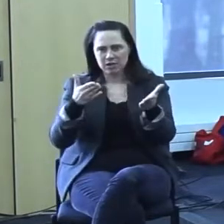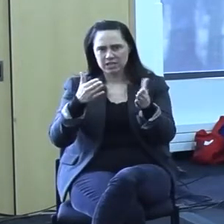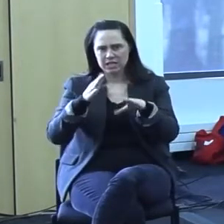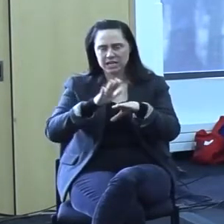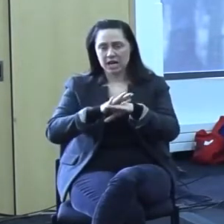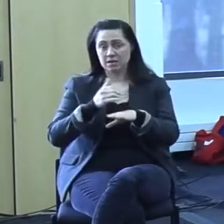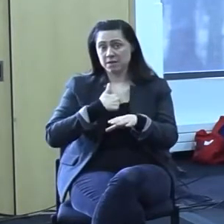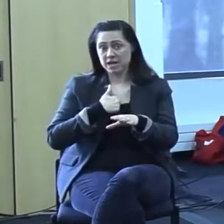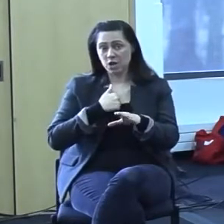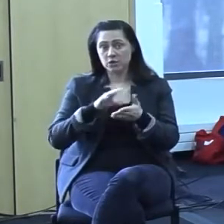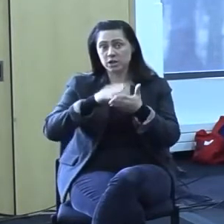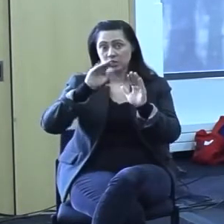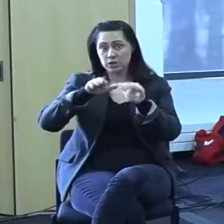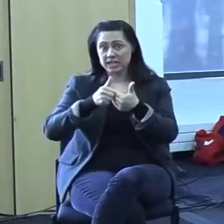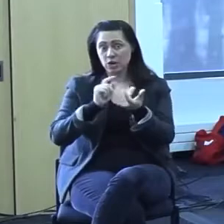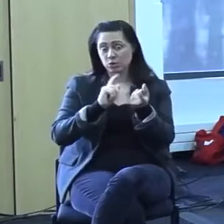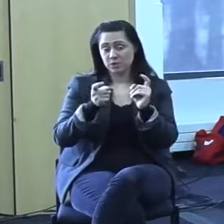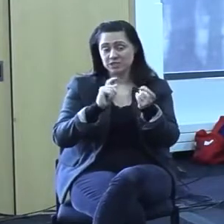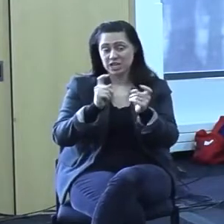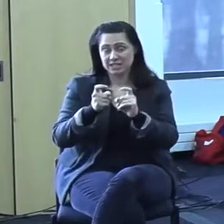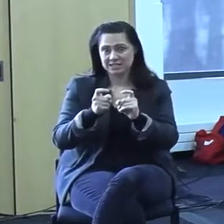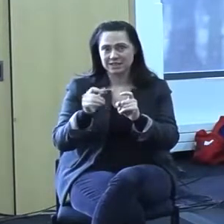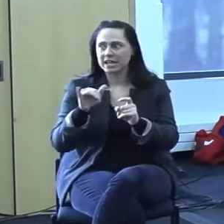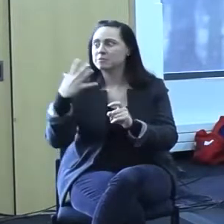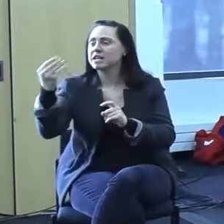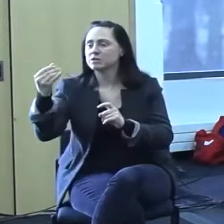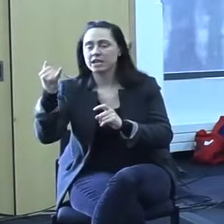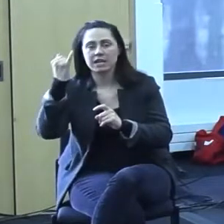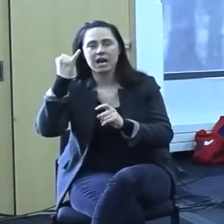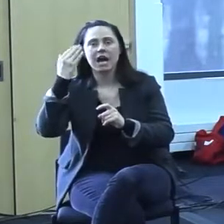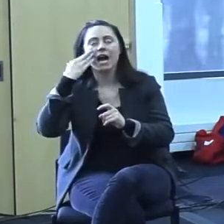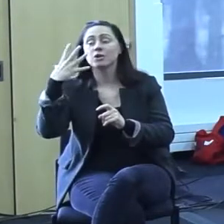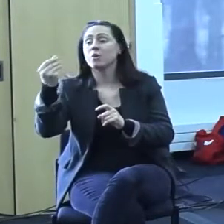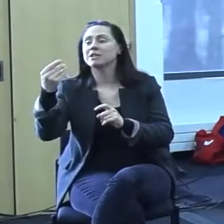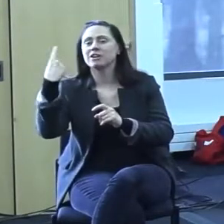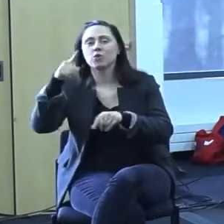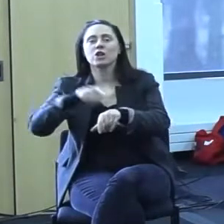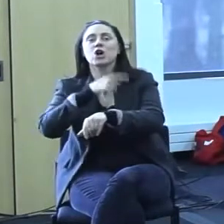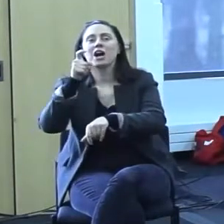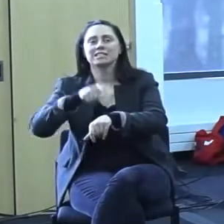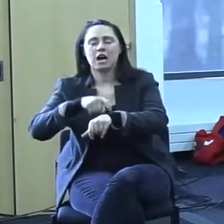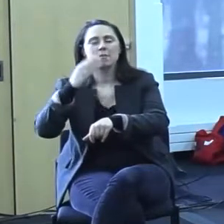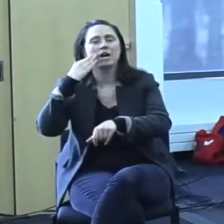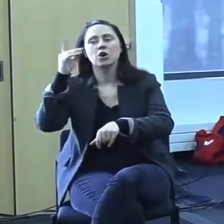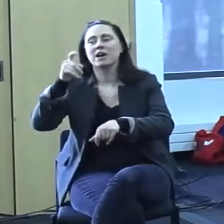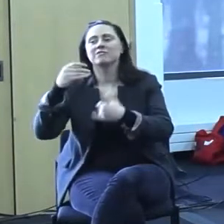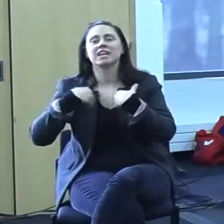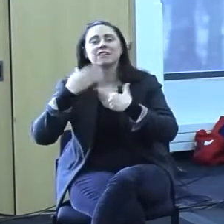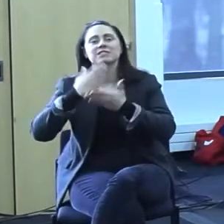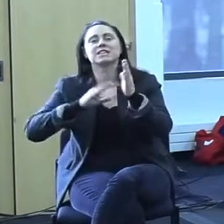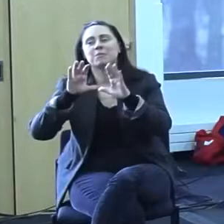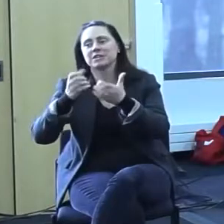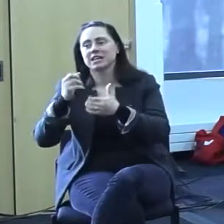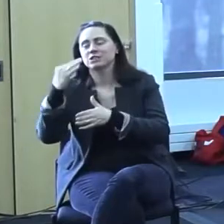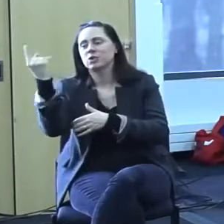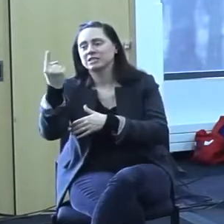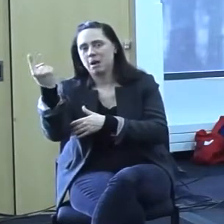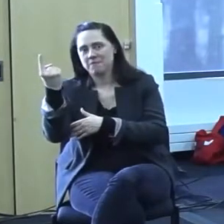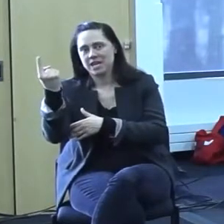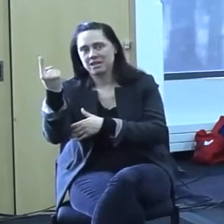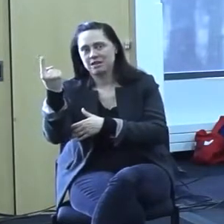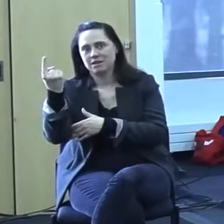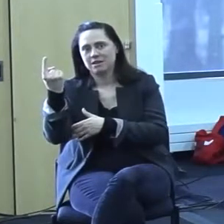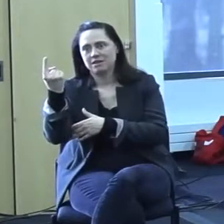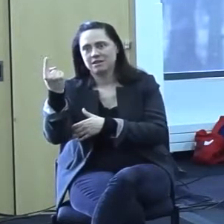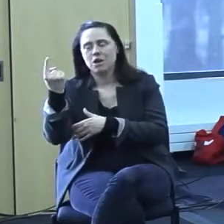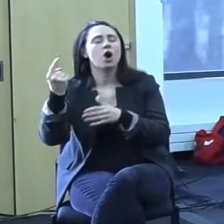own, learning how to adjust, like being outside. If I know I'm outside for a long period of time, I know I had to have sunglasses or something so that